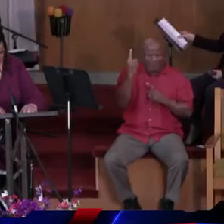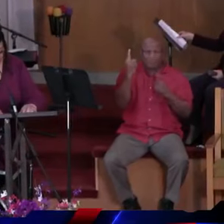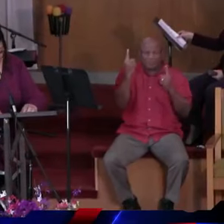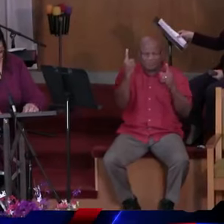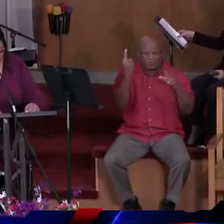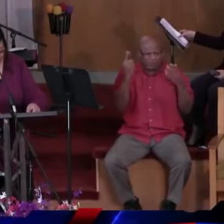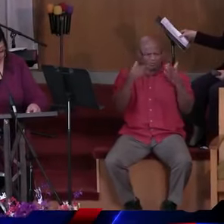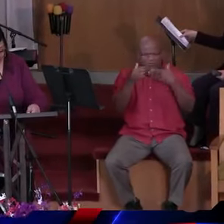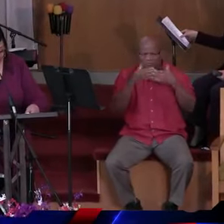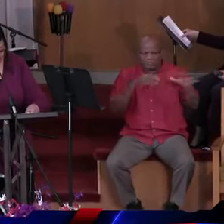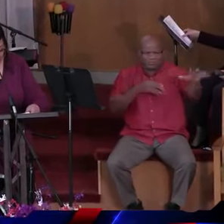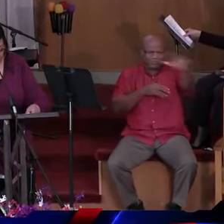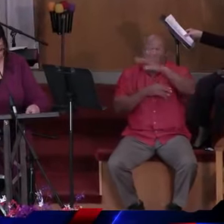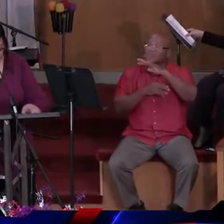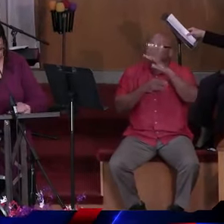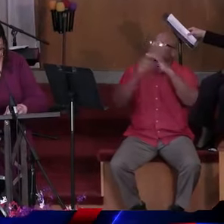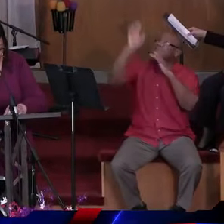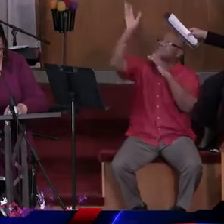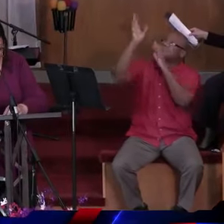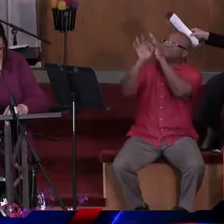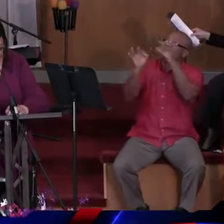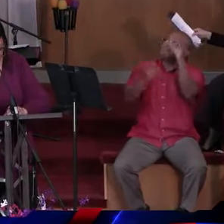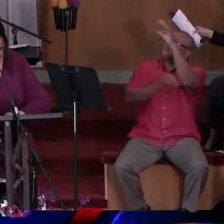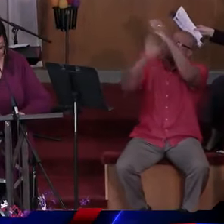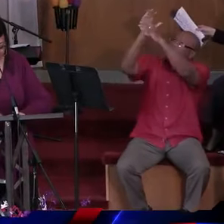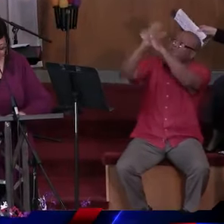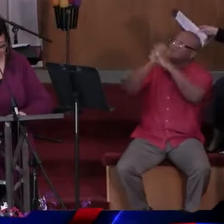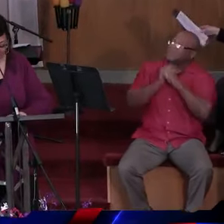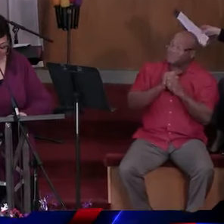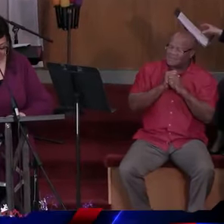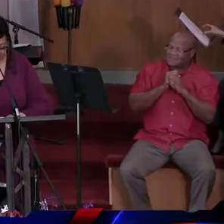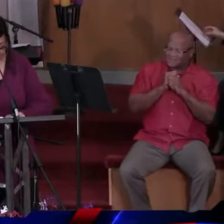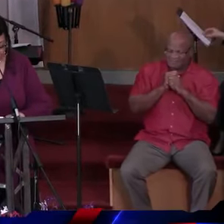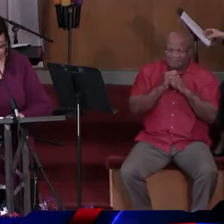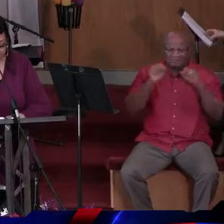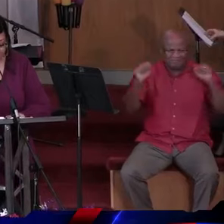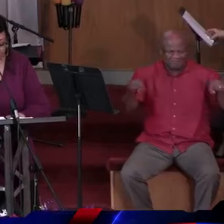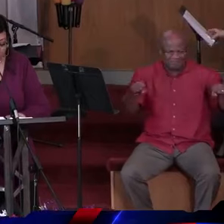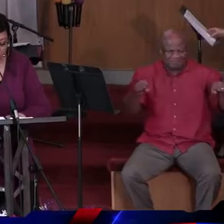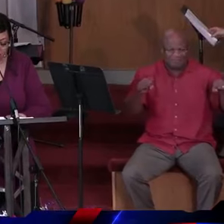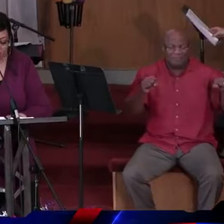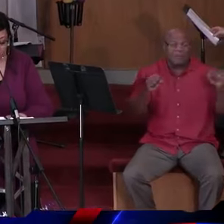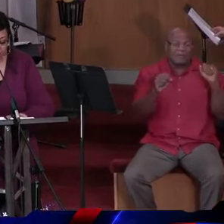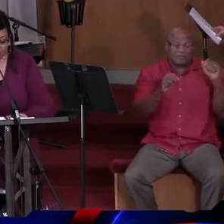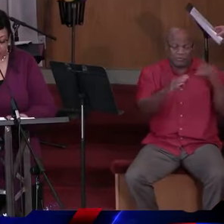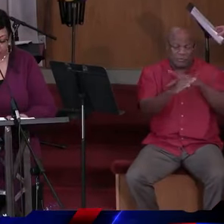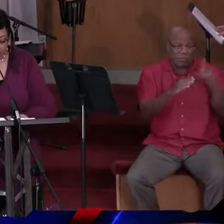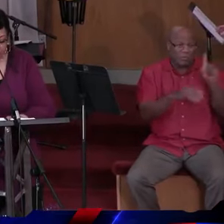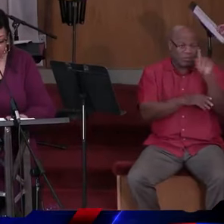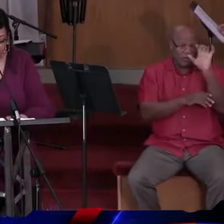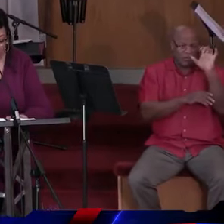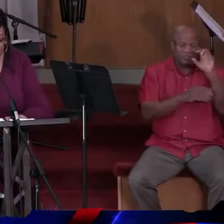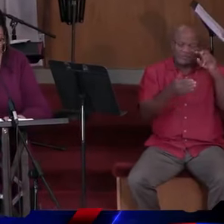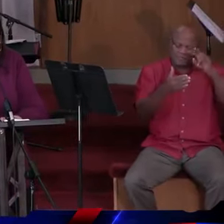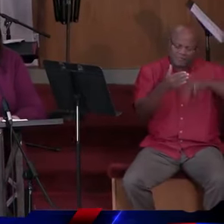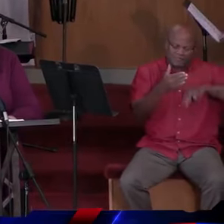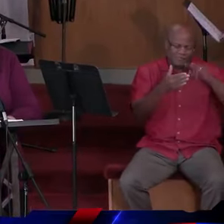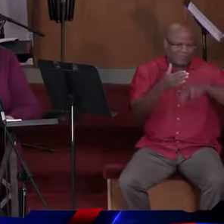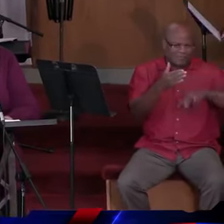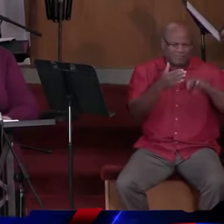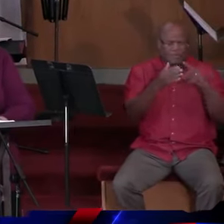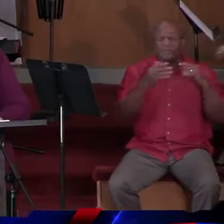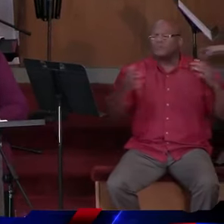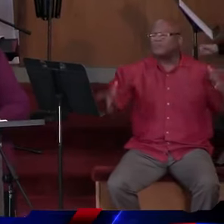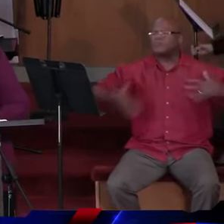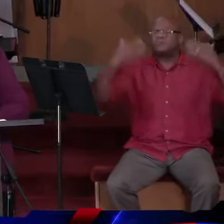On this morning, I read to you from Psalm 100. Make a joyful shout to the Lord, all you